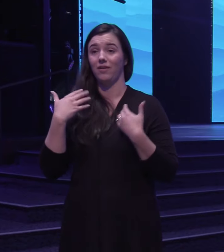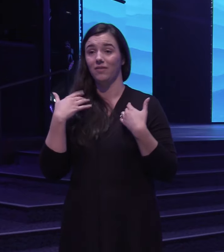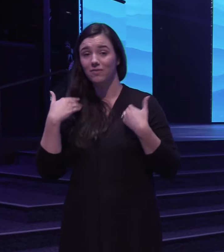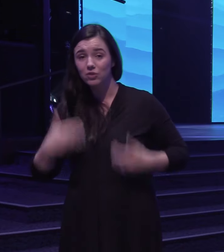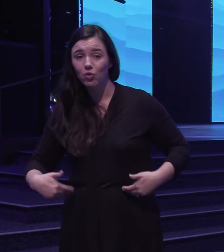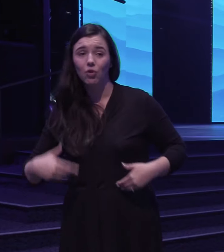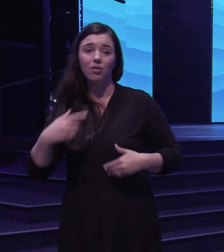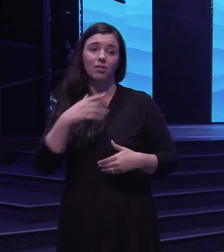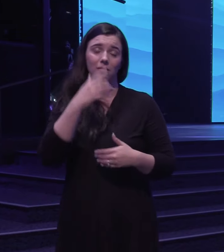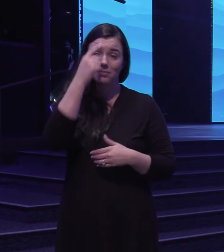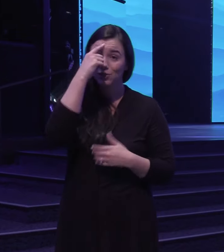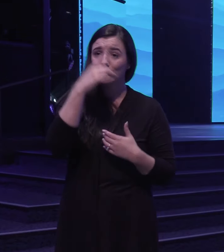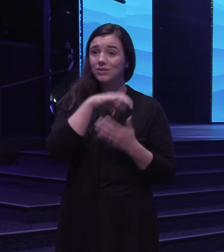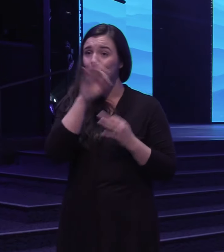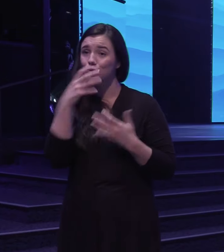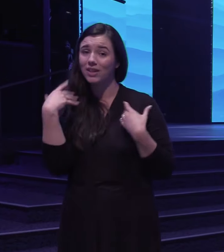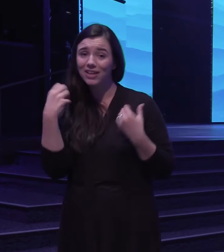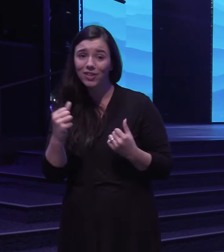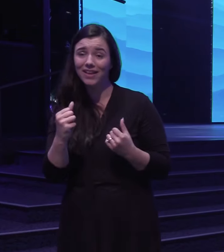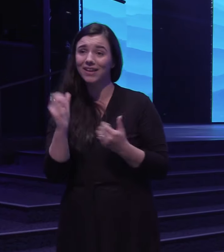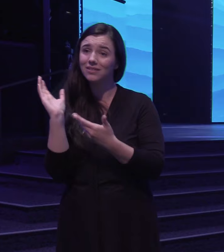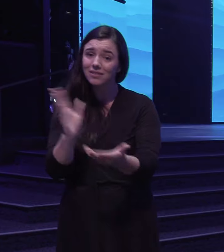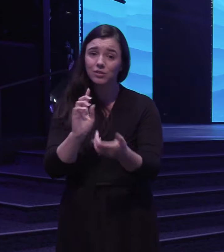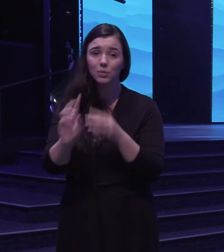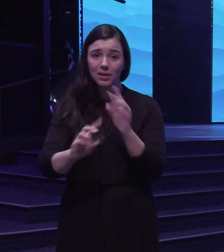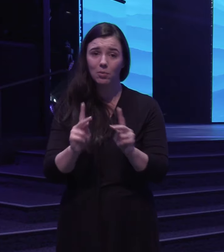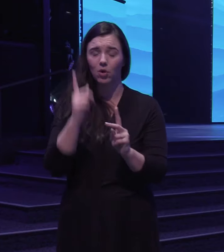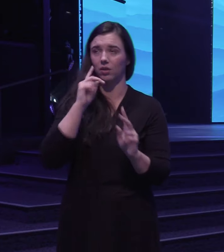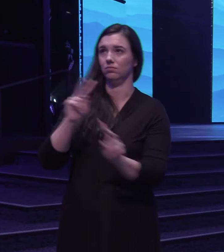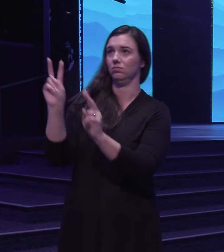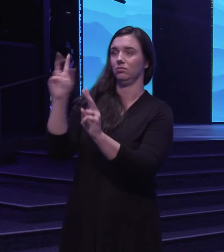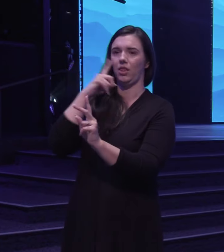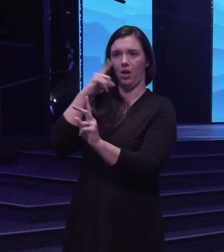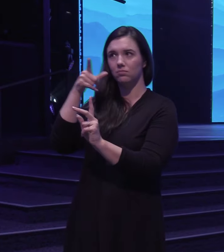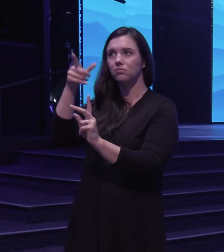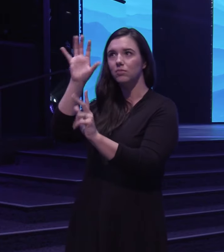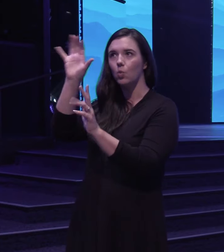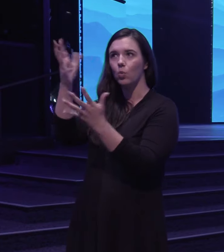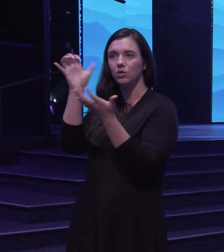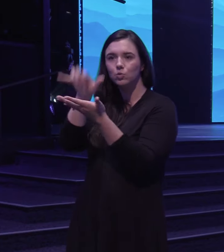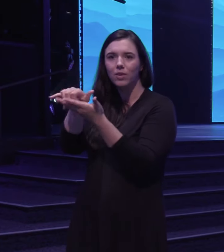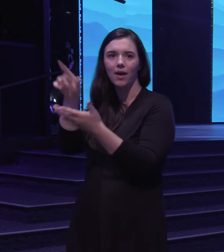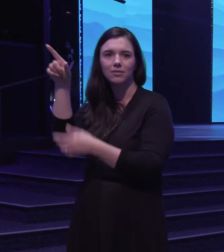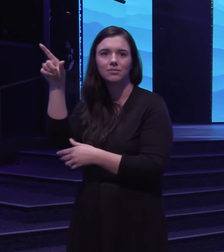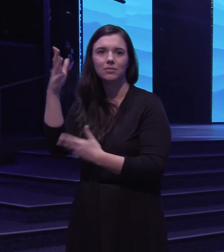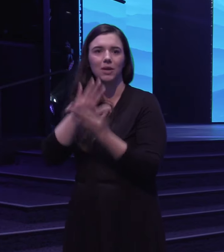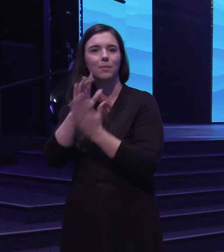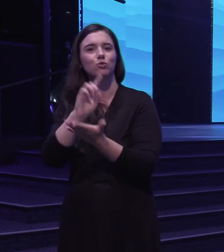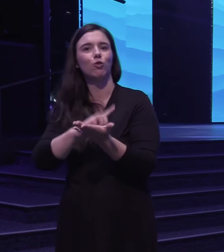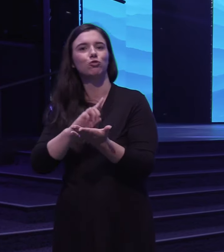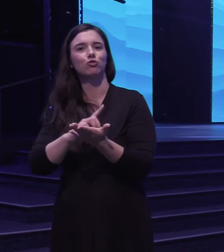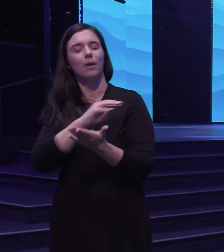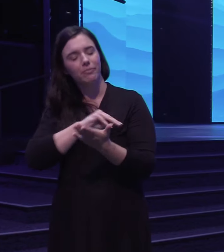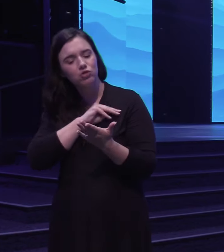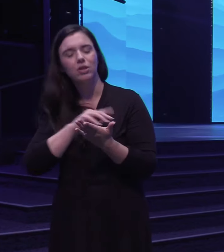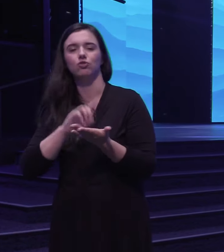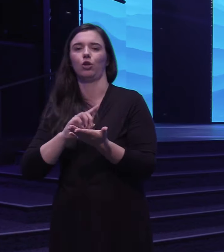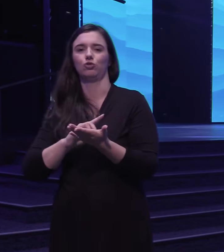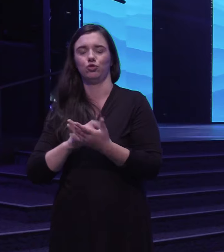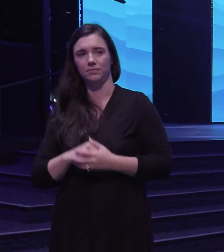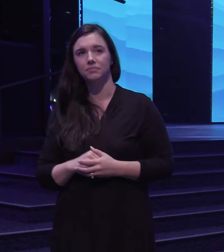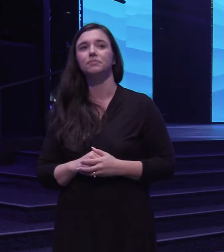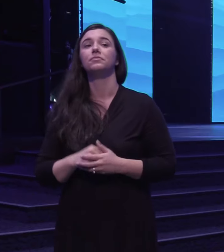and spiritual healing to people. They seemed like the most noble people on earth. I said, that's what I'm going to do. Be a doctor, a missionary doctor.